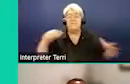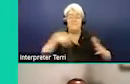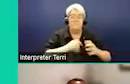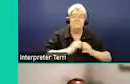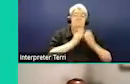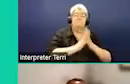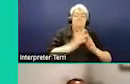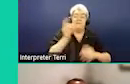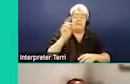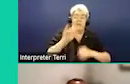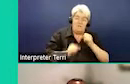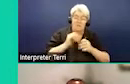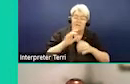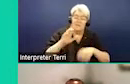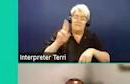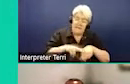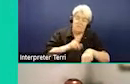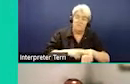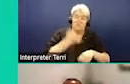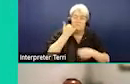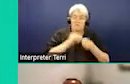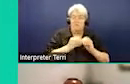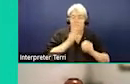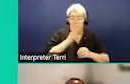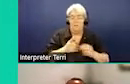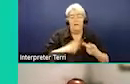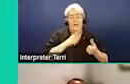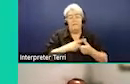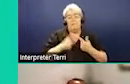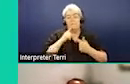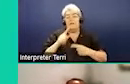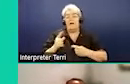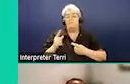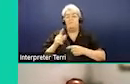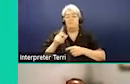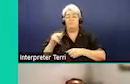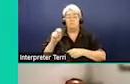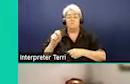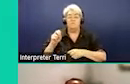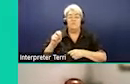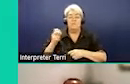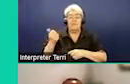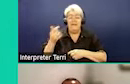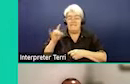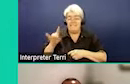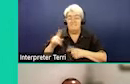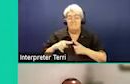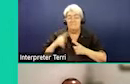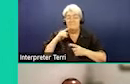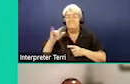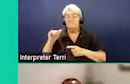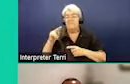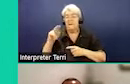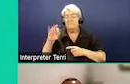Additionally, on Wednesday, June 15th, we are going to be having a fireside chat between the Assistant Secretary for